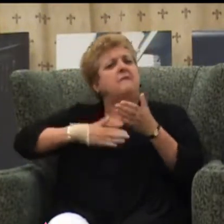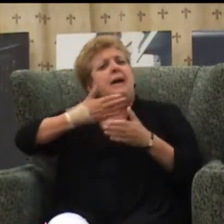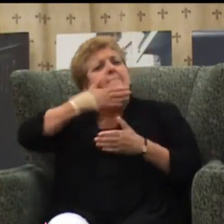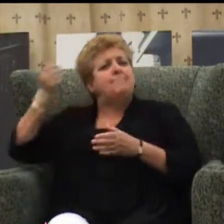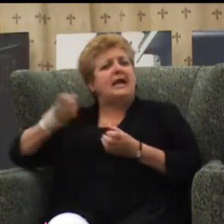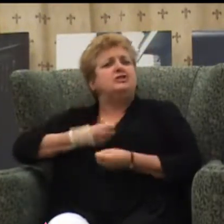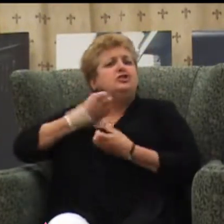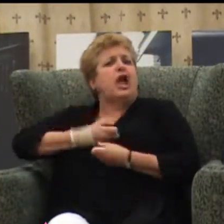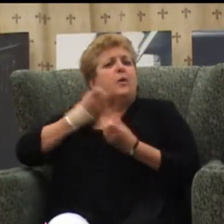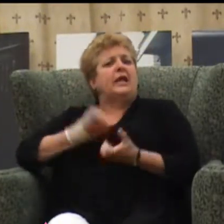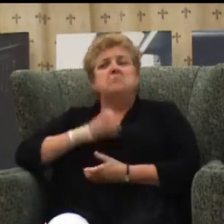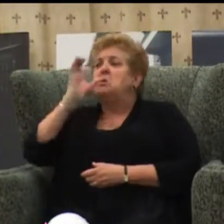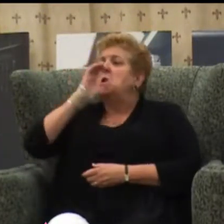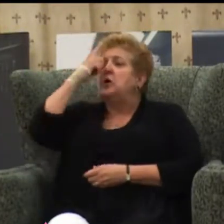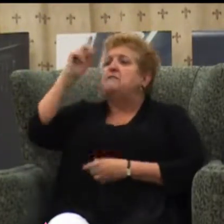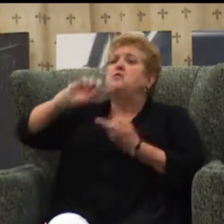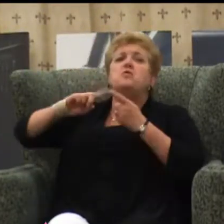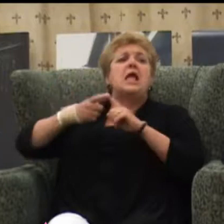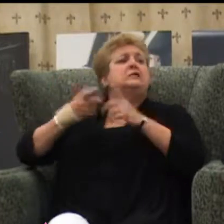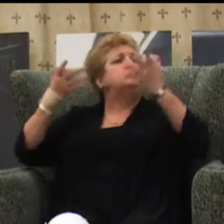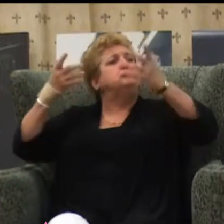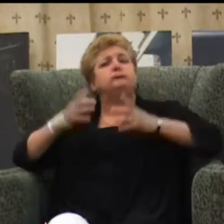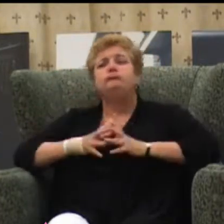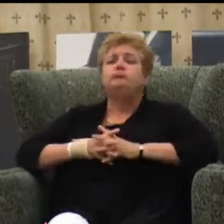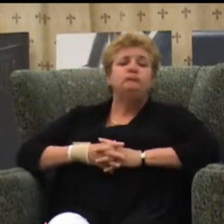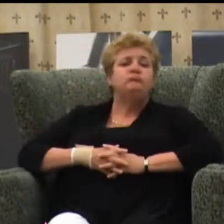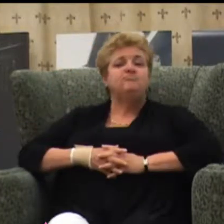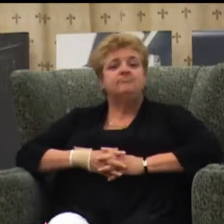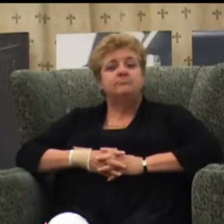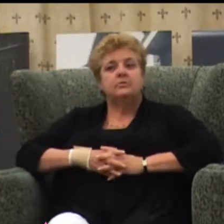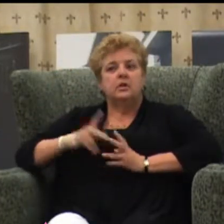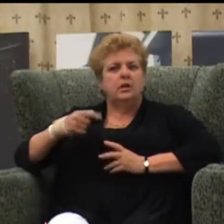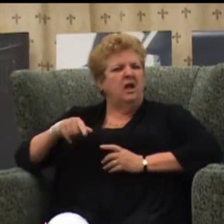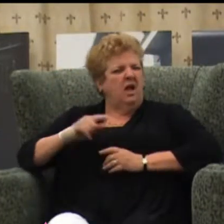Looking for friends. And they weren't laughing.